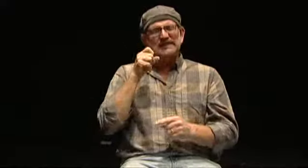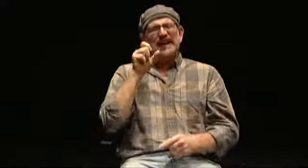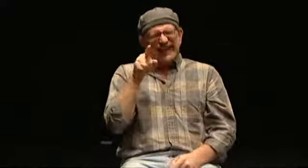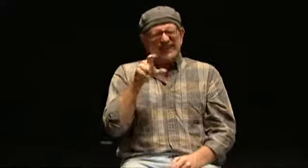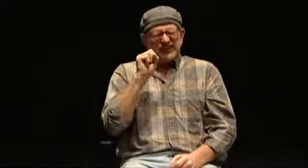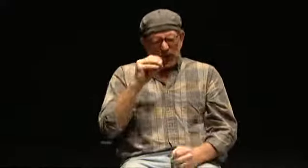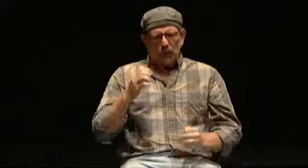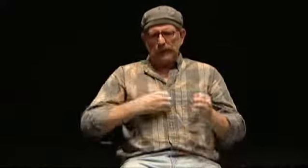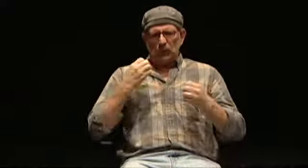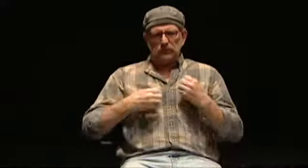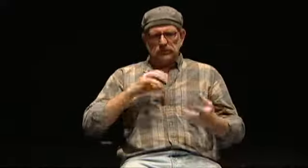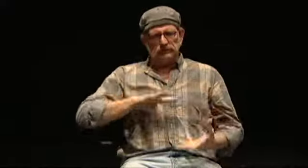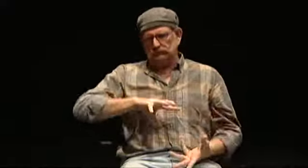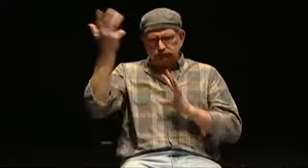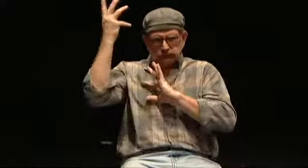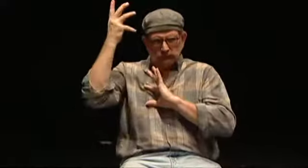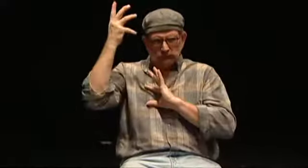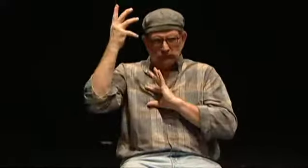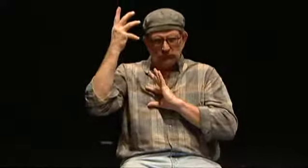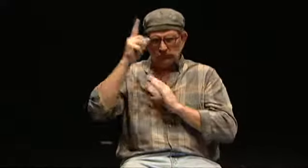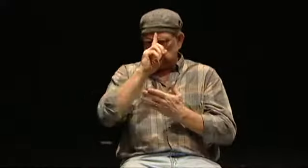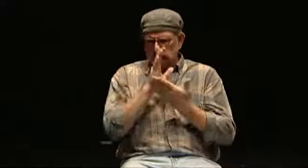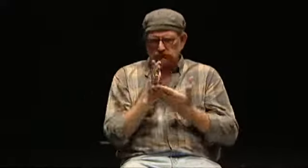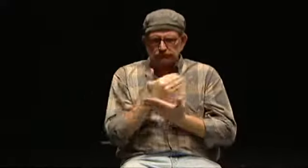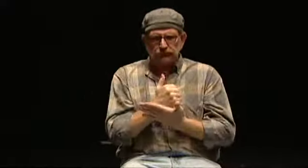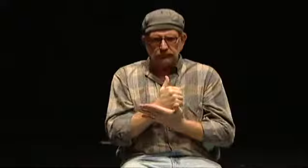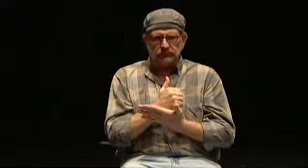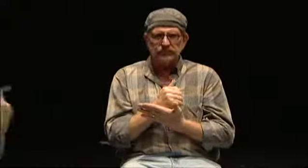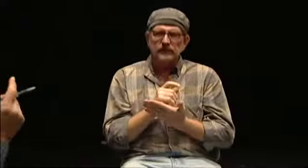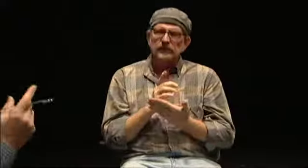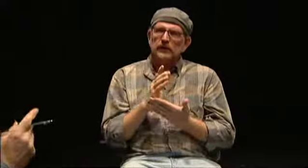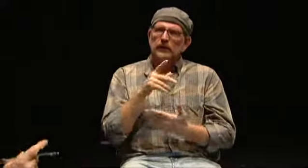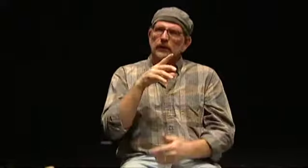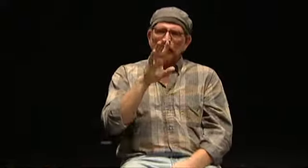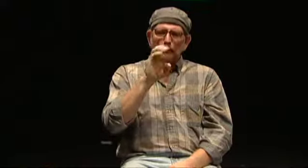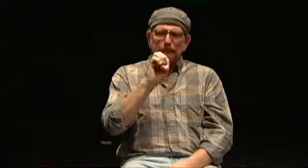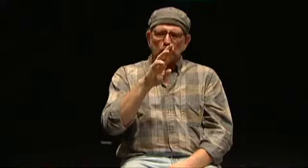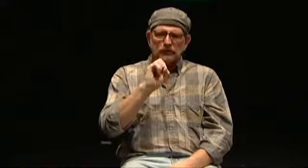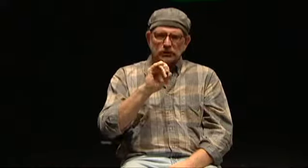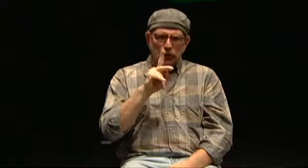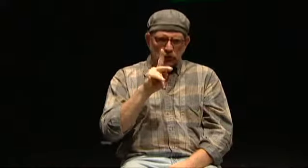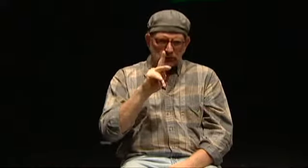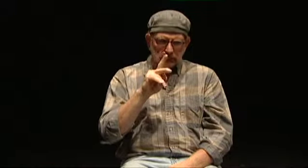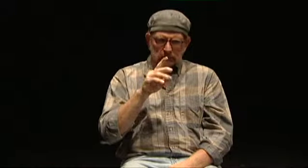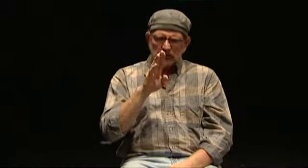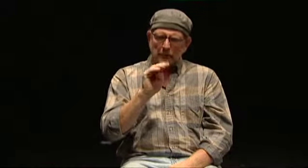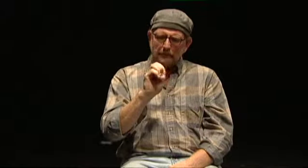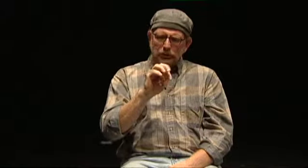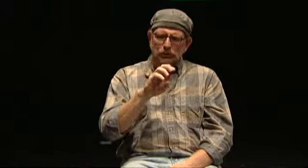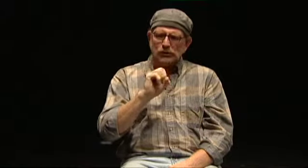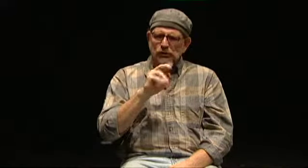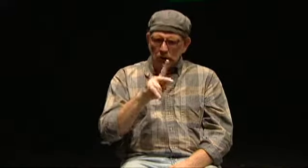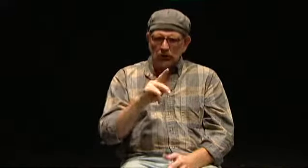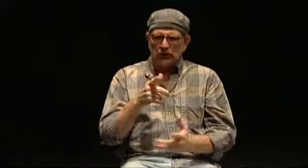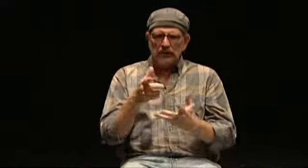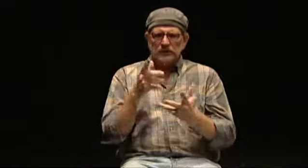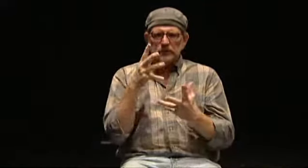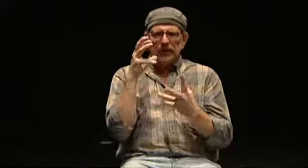his lines to me because he's so emotional. You know, he's almost going to lose it. He's almost berserk.